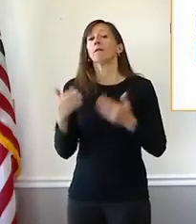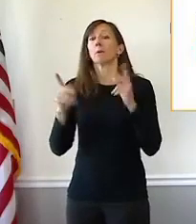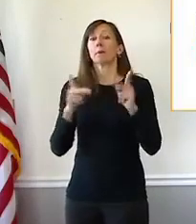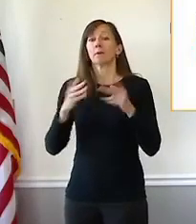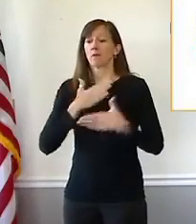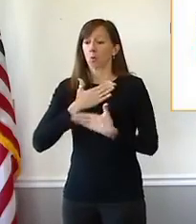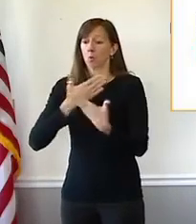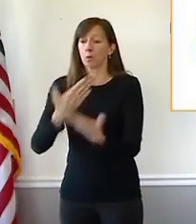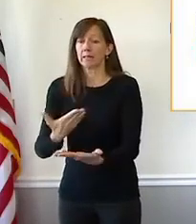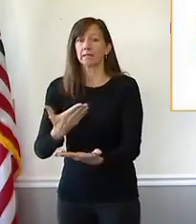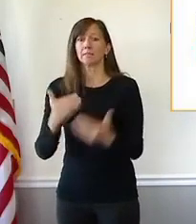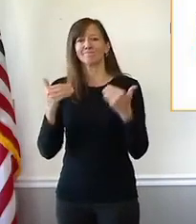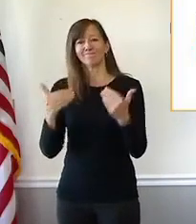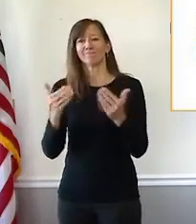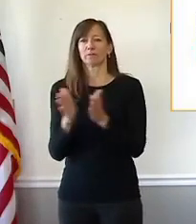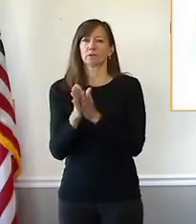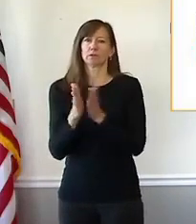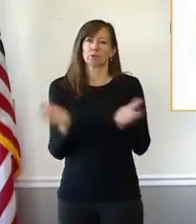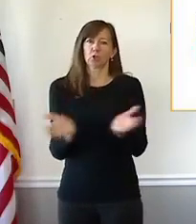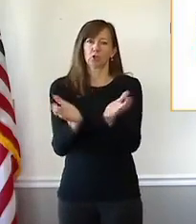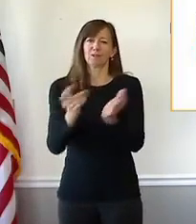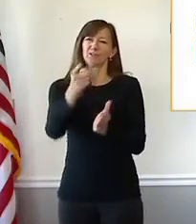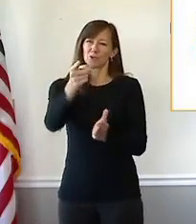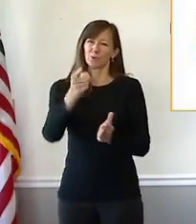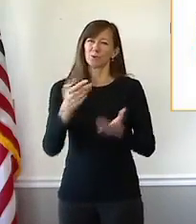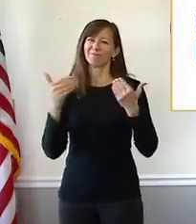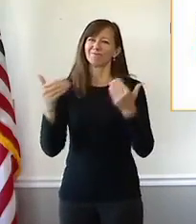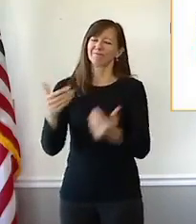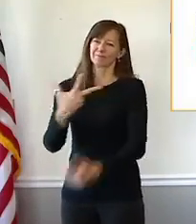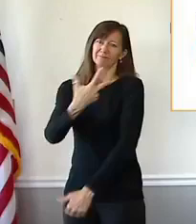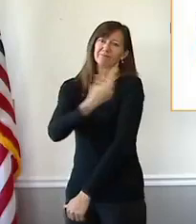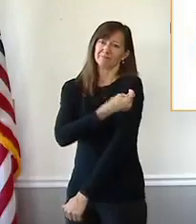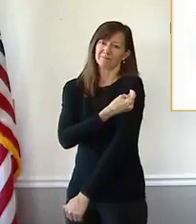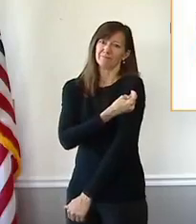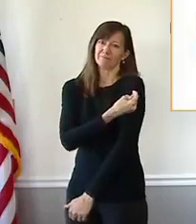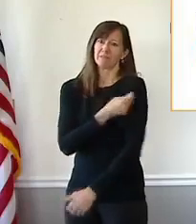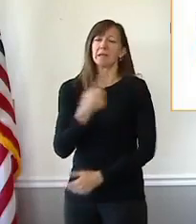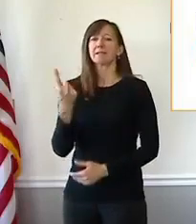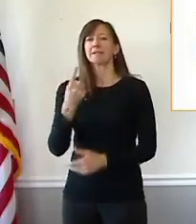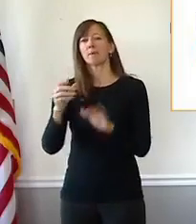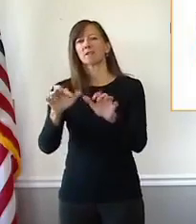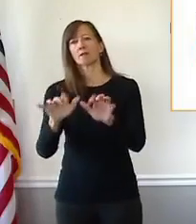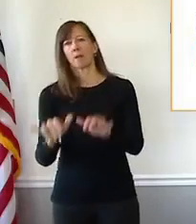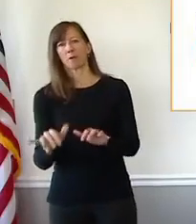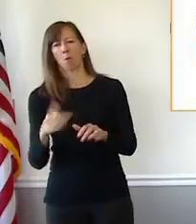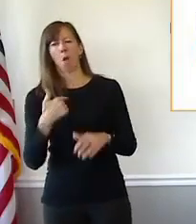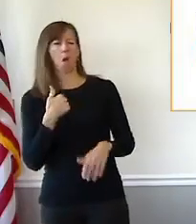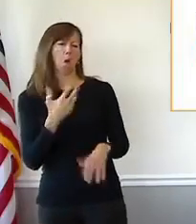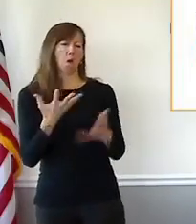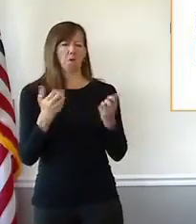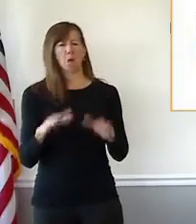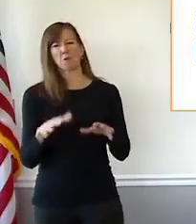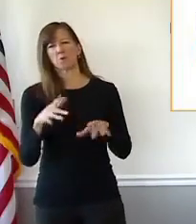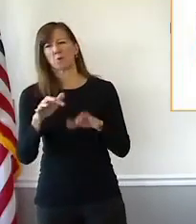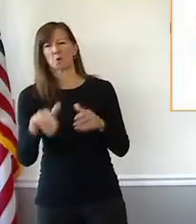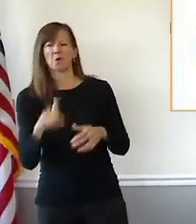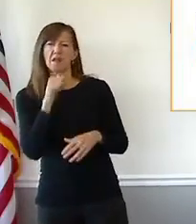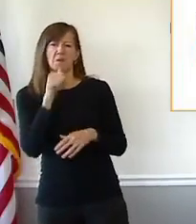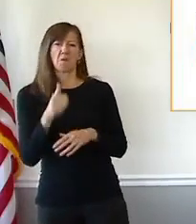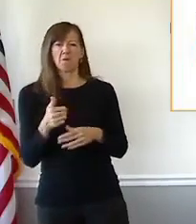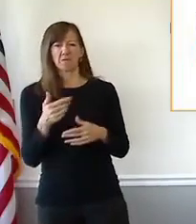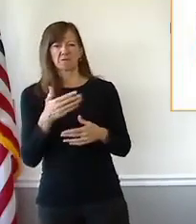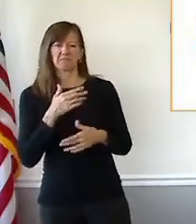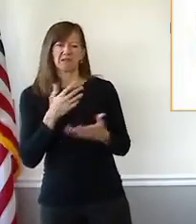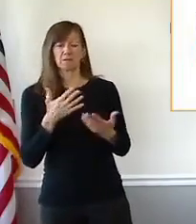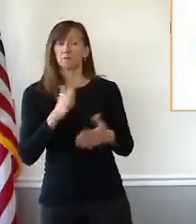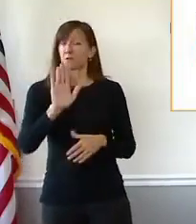you to get a flu shot. And of course, there's somebody probably typing away right now that they don't want to. They're not going to. That's certainly your right. But I